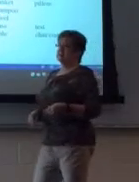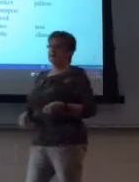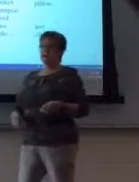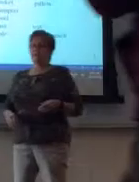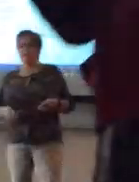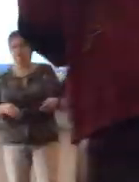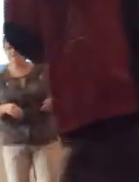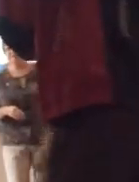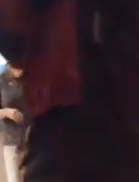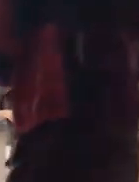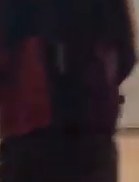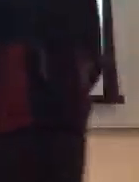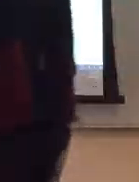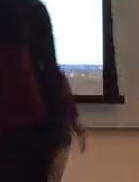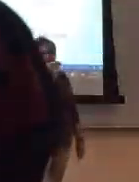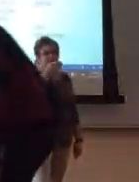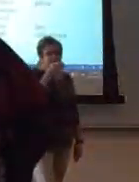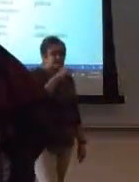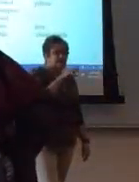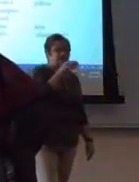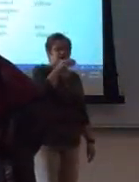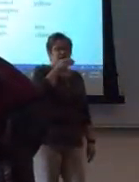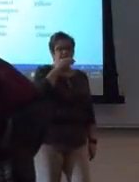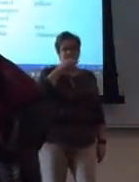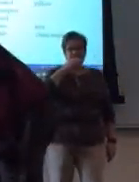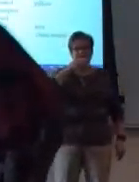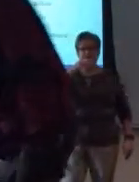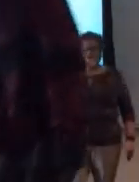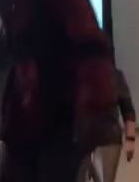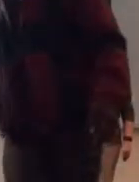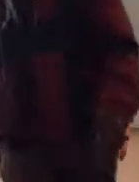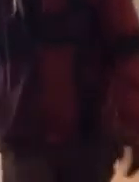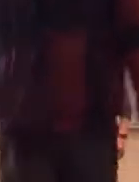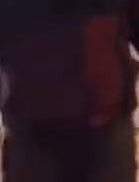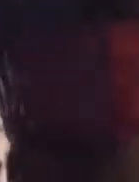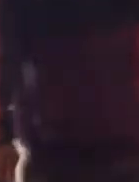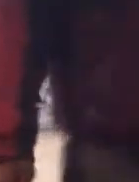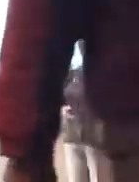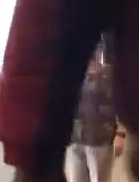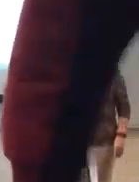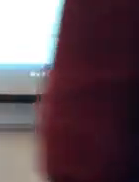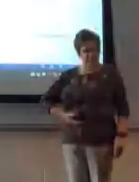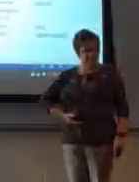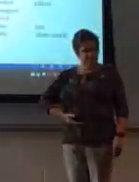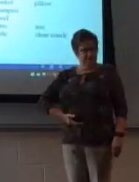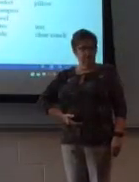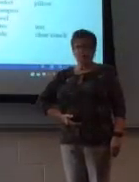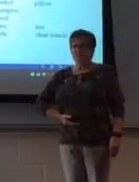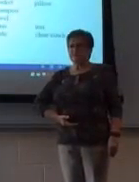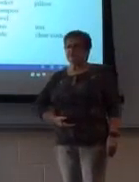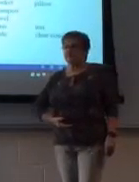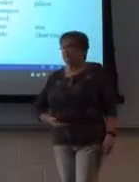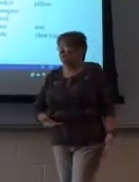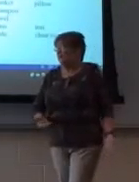Santa Claus is a C, and it comes out to represent beard and